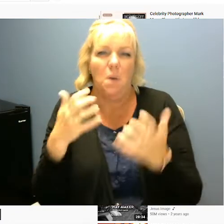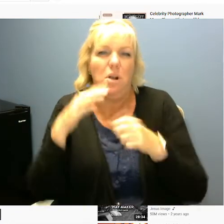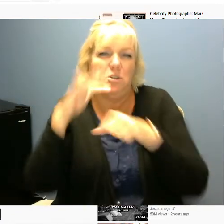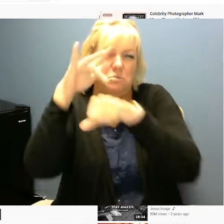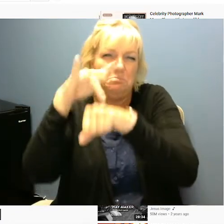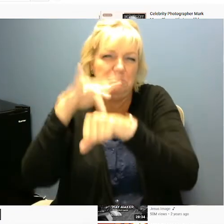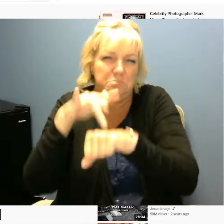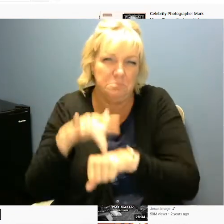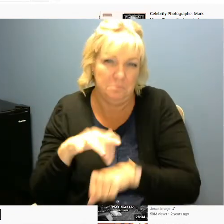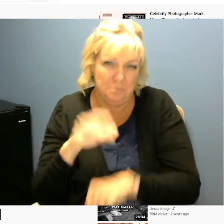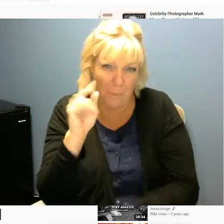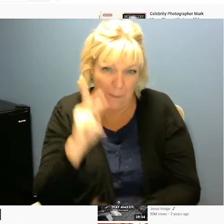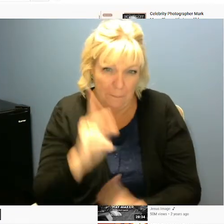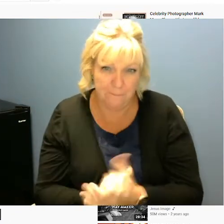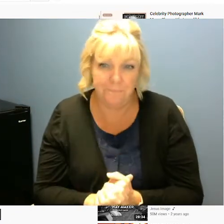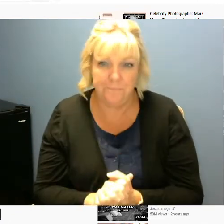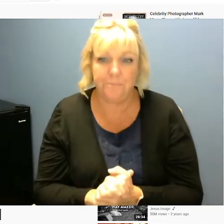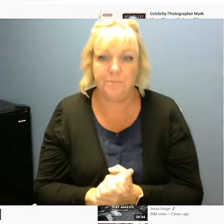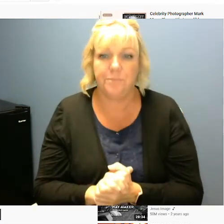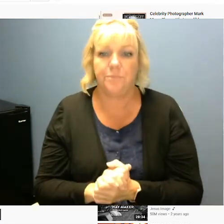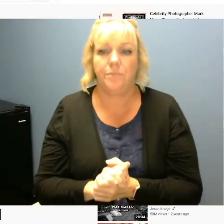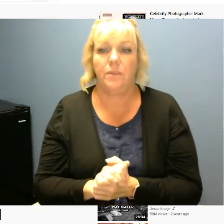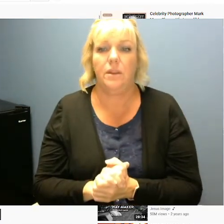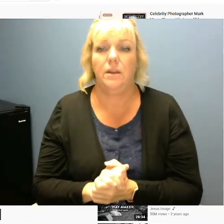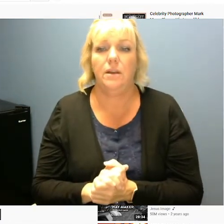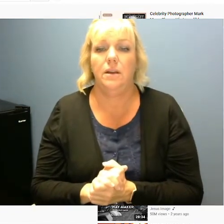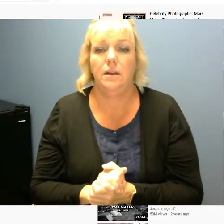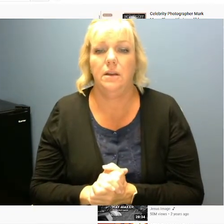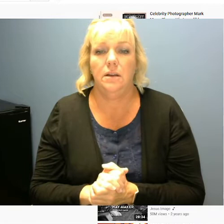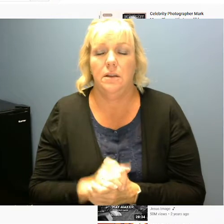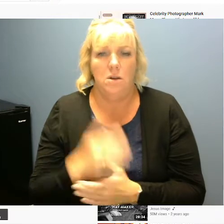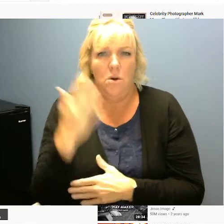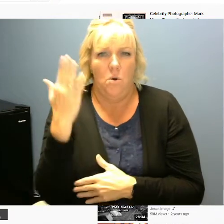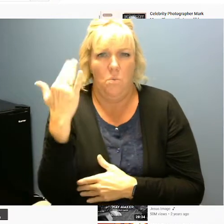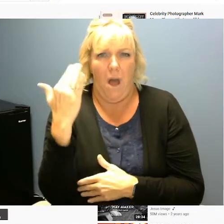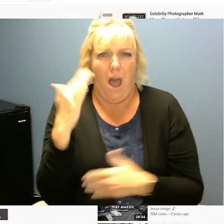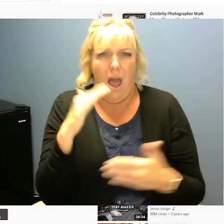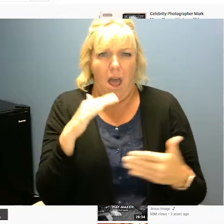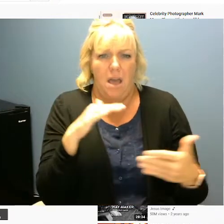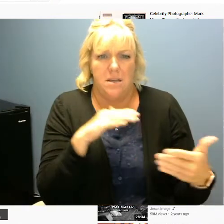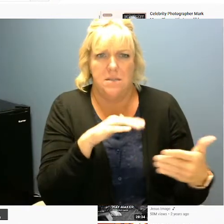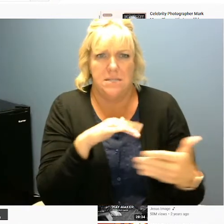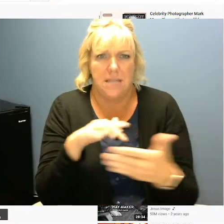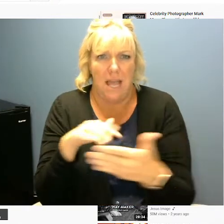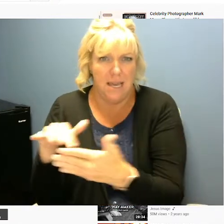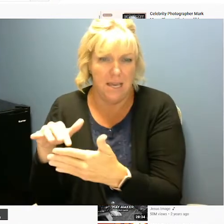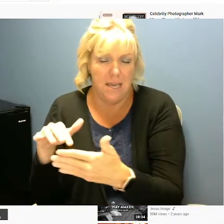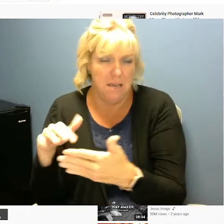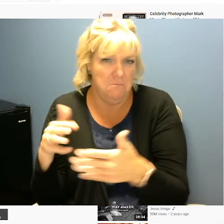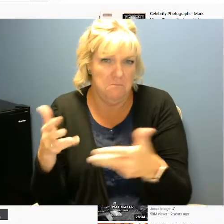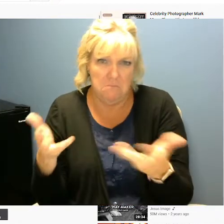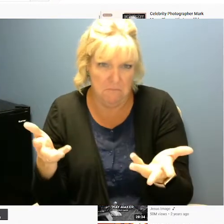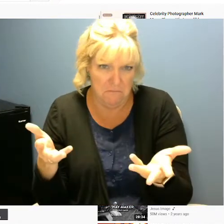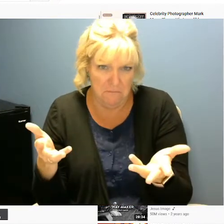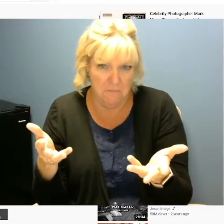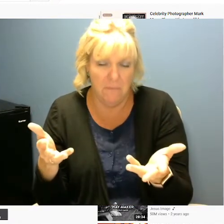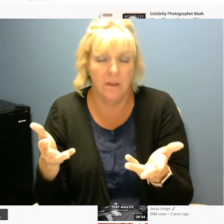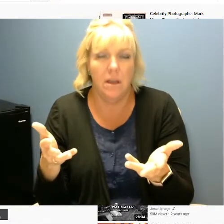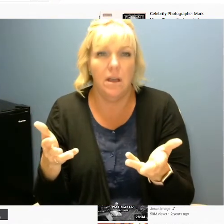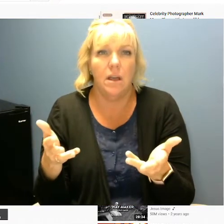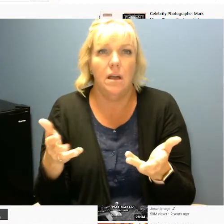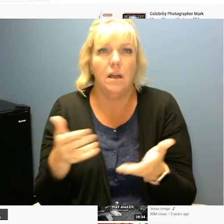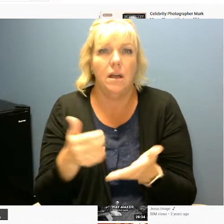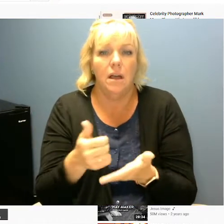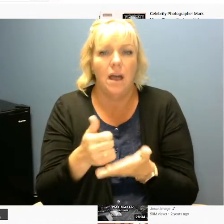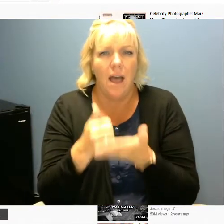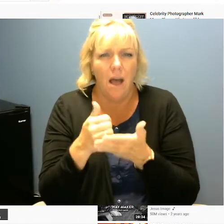video. So we're looking at the body of liberties because, again, it's that reflection of the ways in